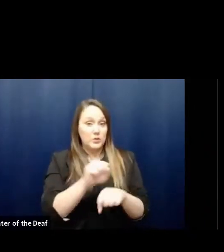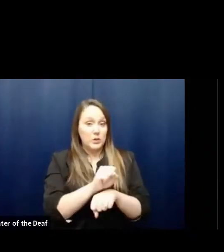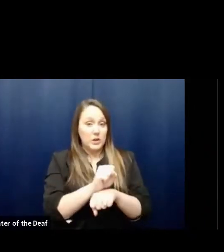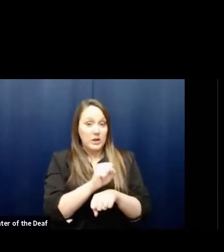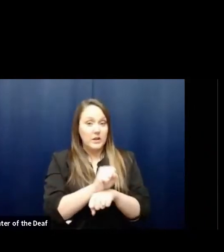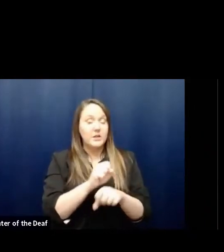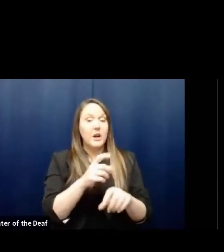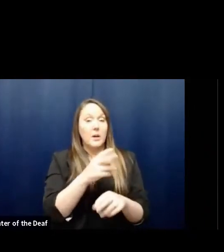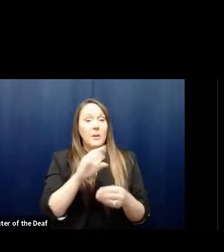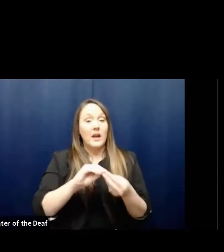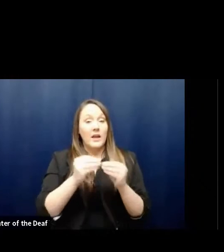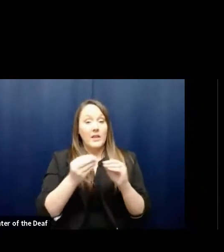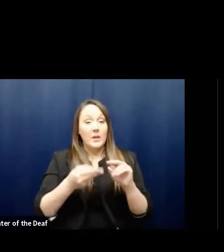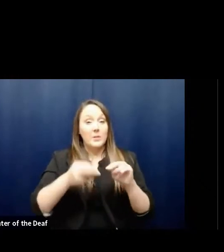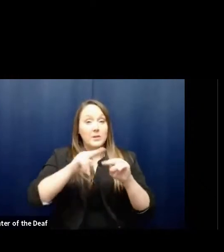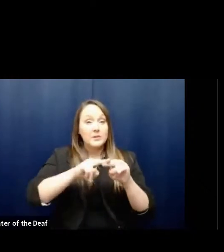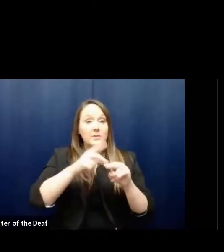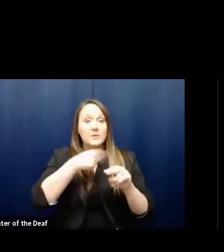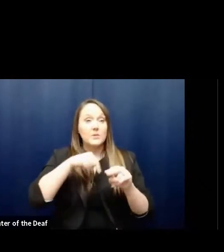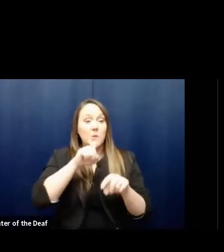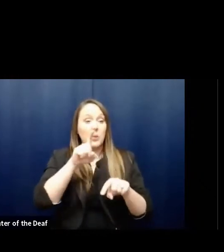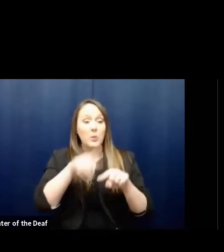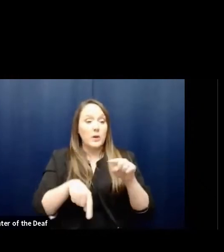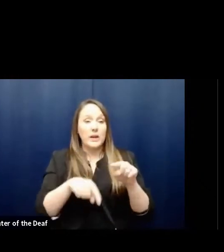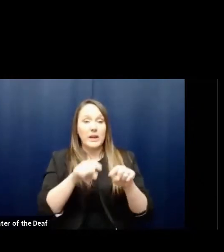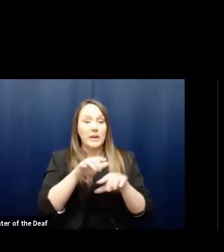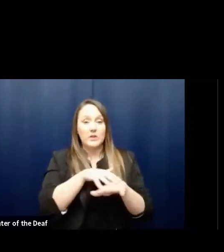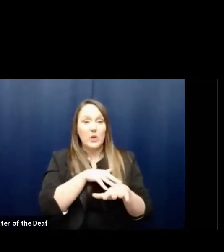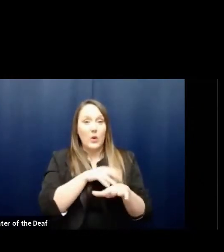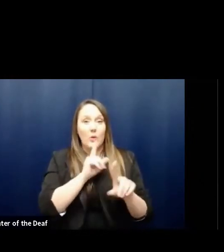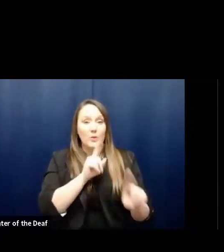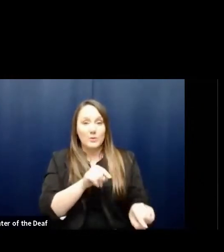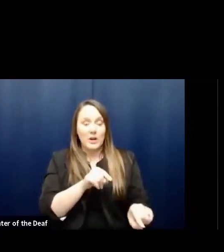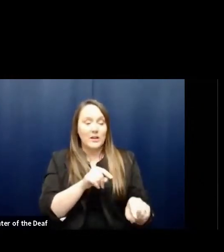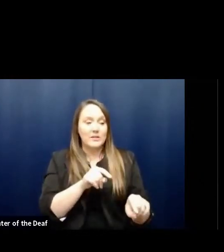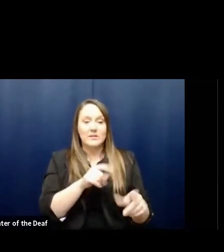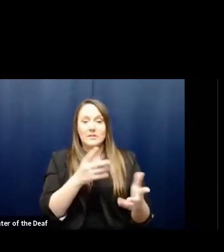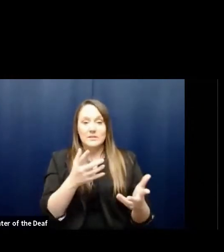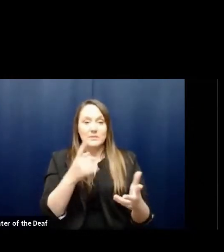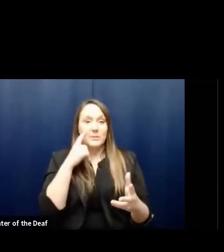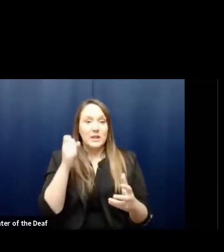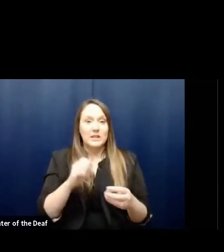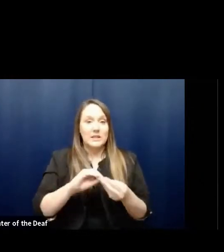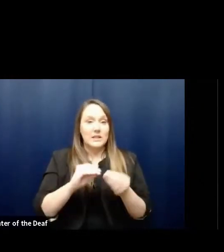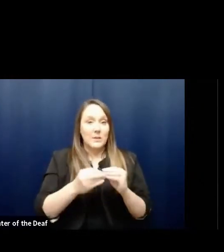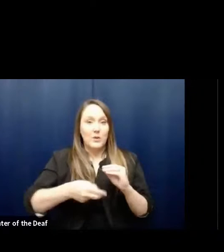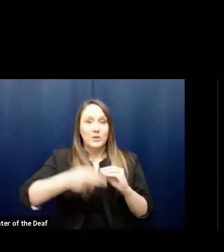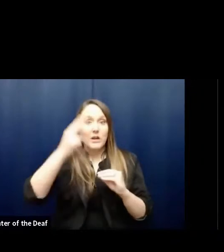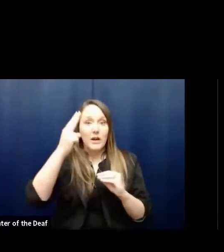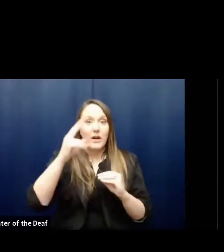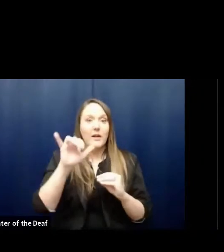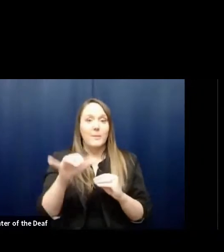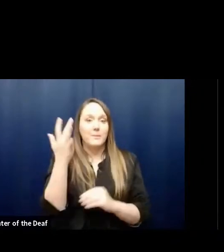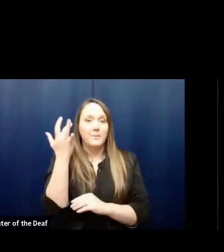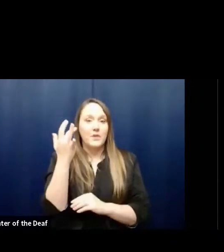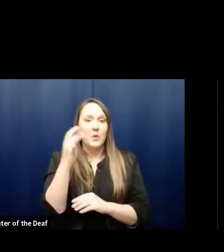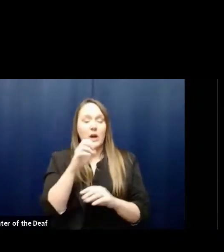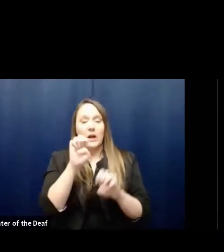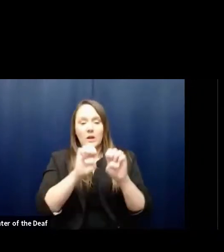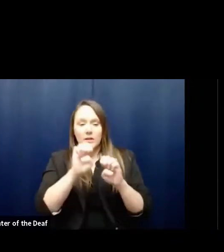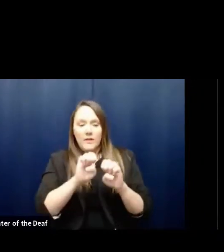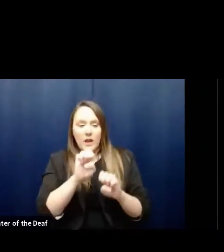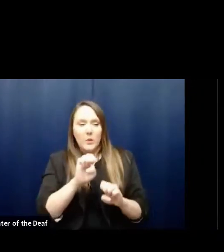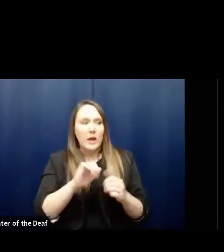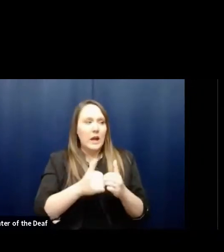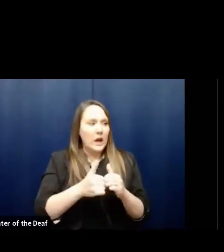unable to pull our staff out of the response because the numbers are so high. Again, a reason why we're reevaluating how we do what we